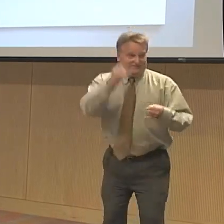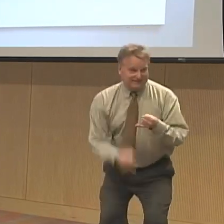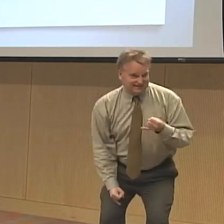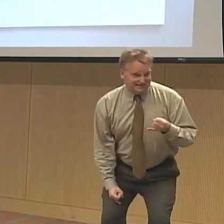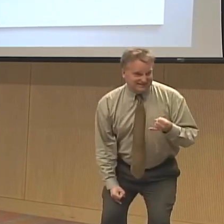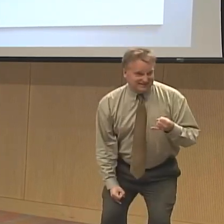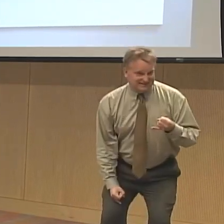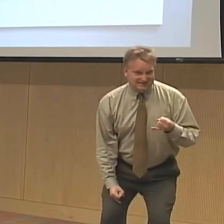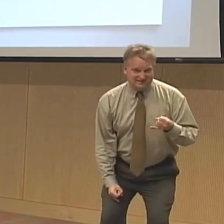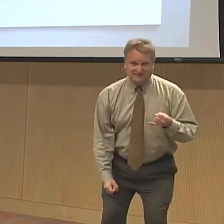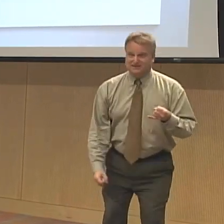And finally,